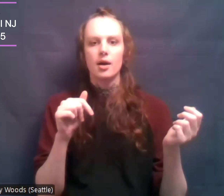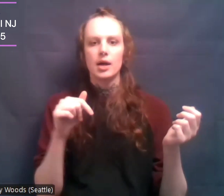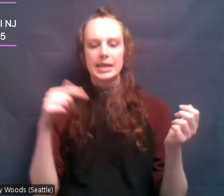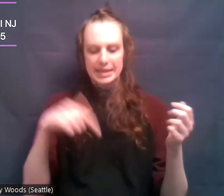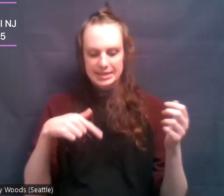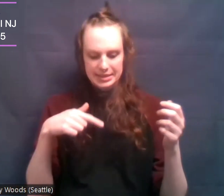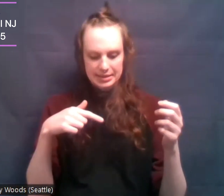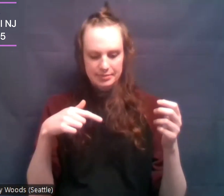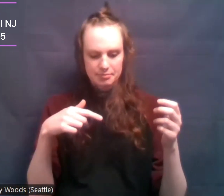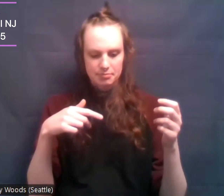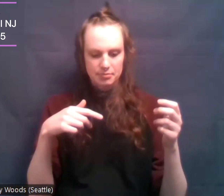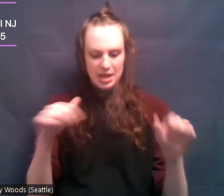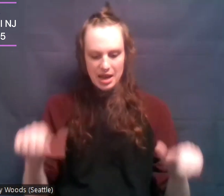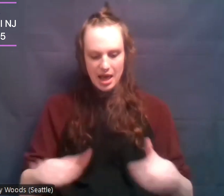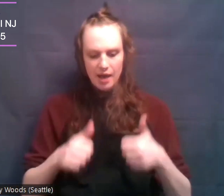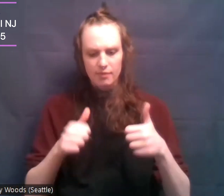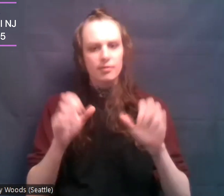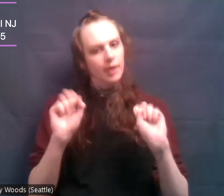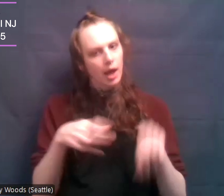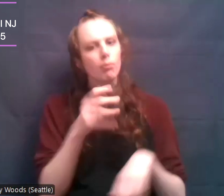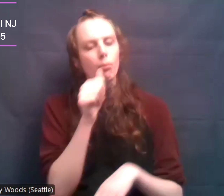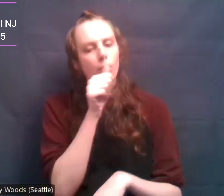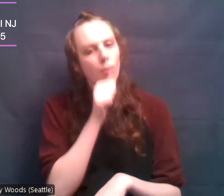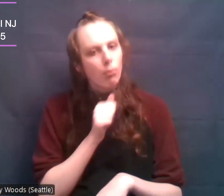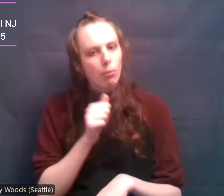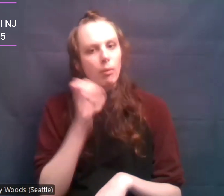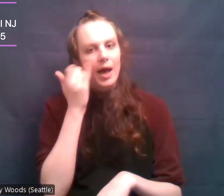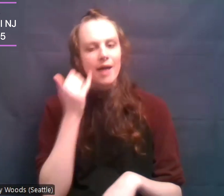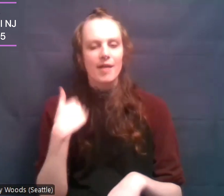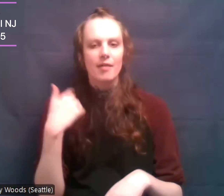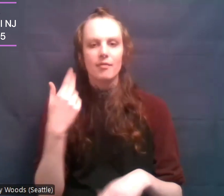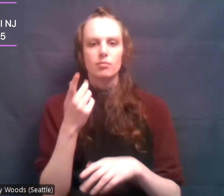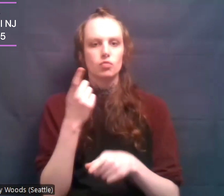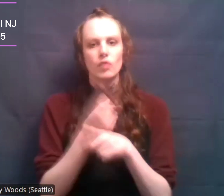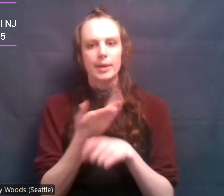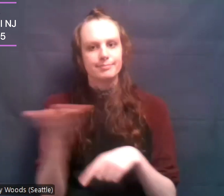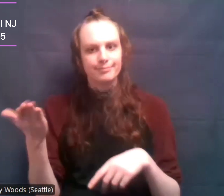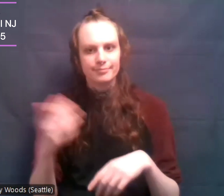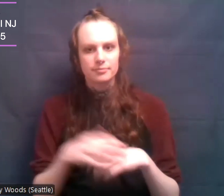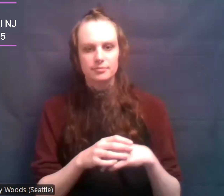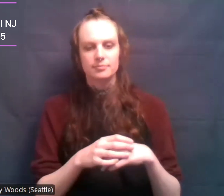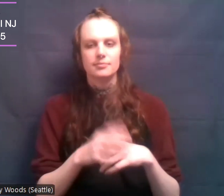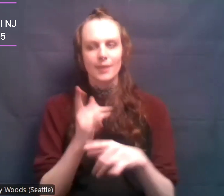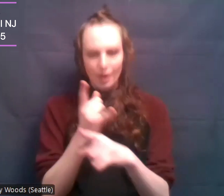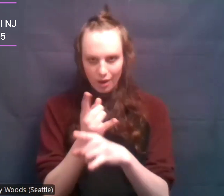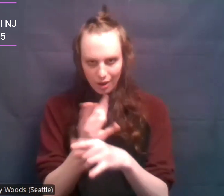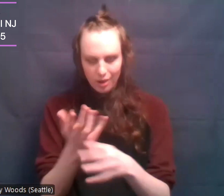right stuff. And I spent a lot of years,